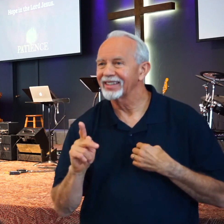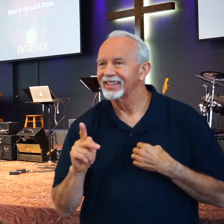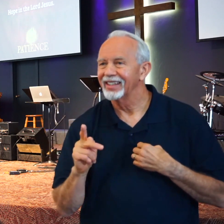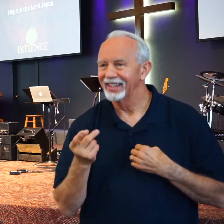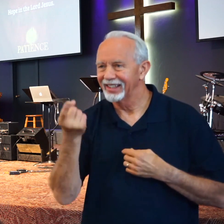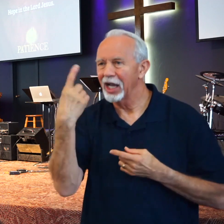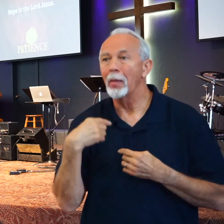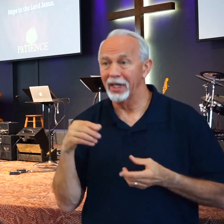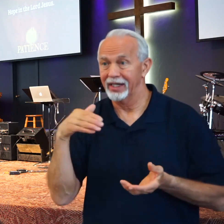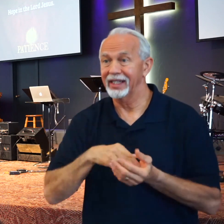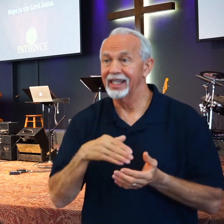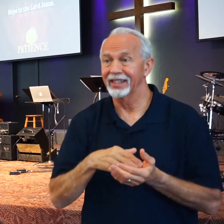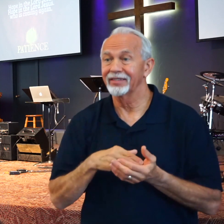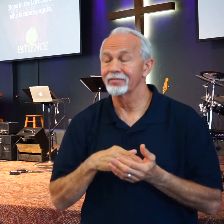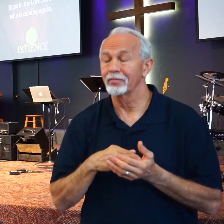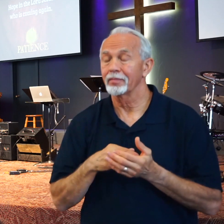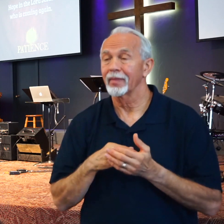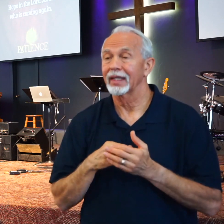again. That's our second move.